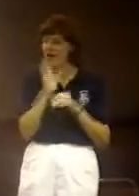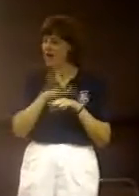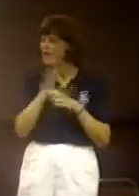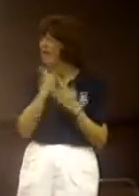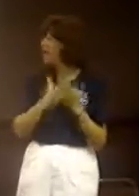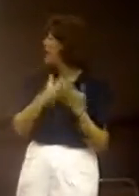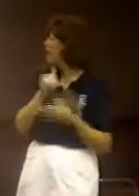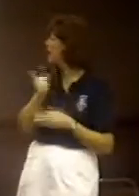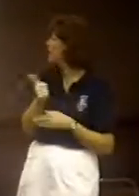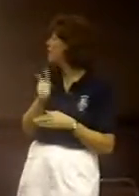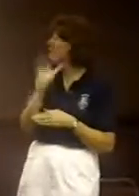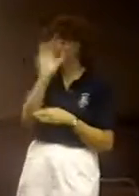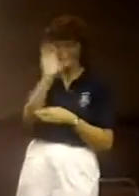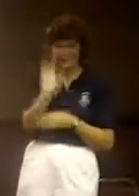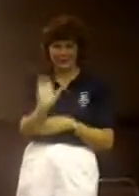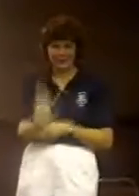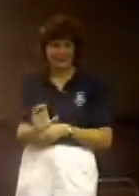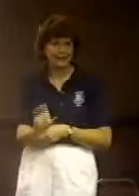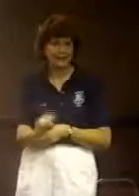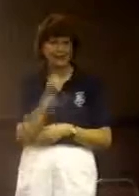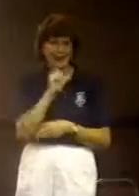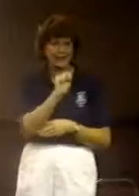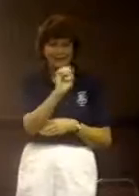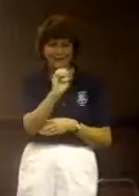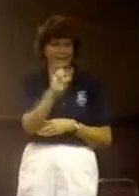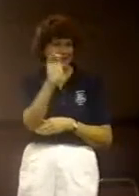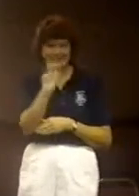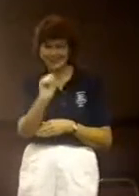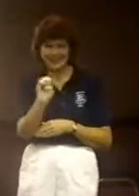I'm going to only talk about these top ones.